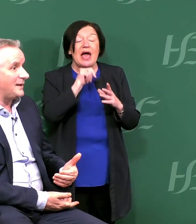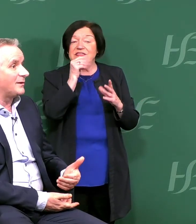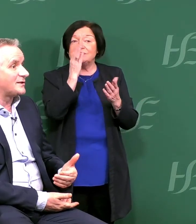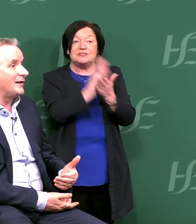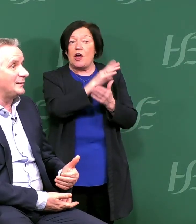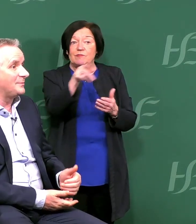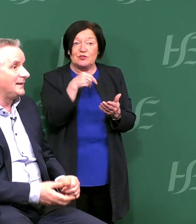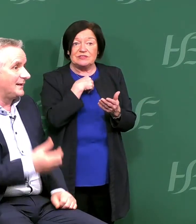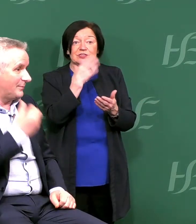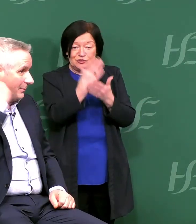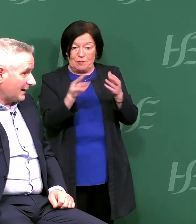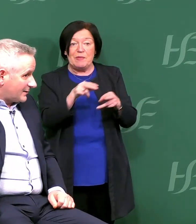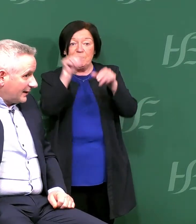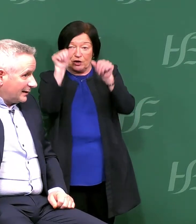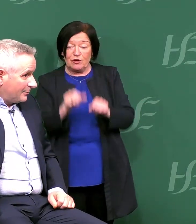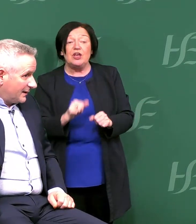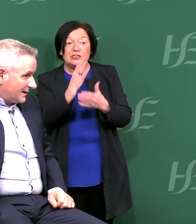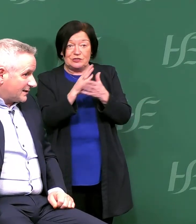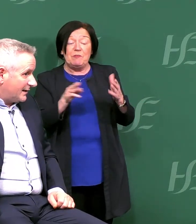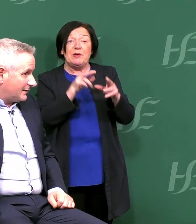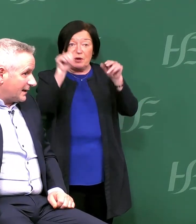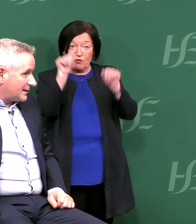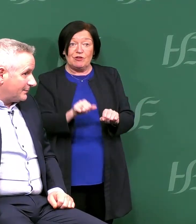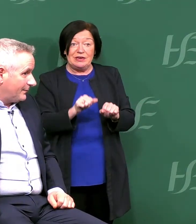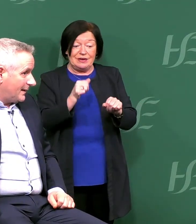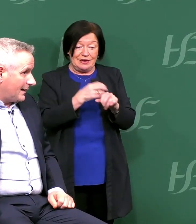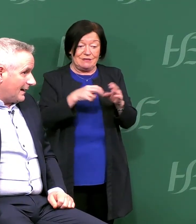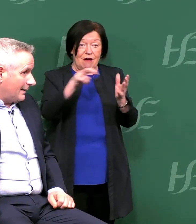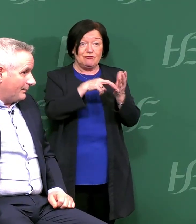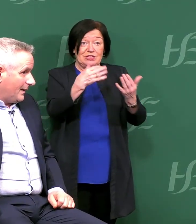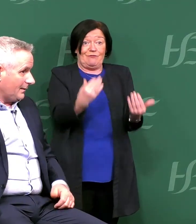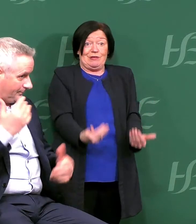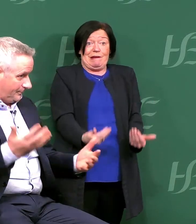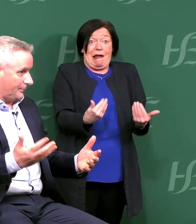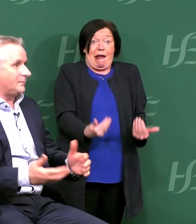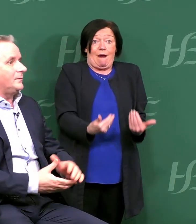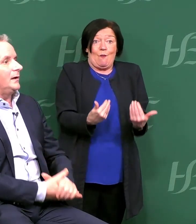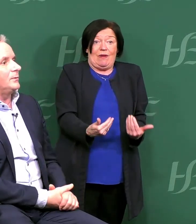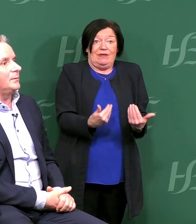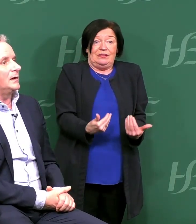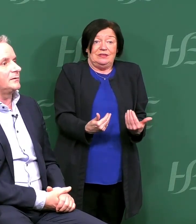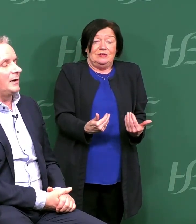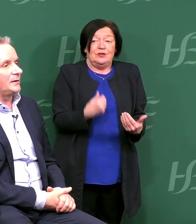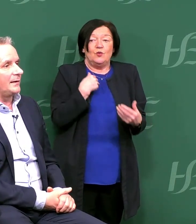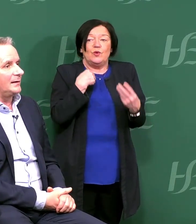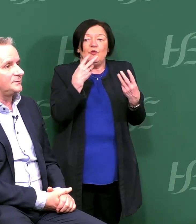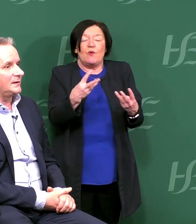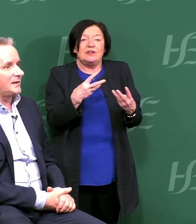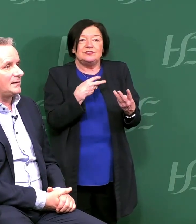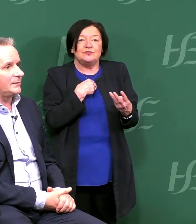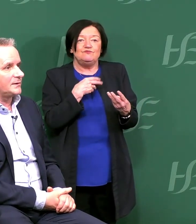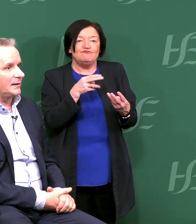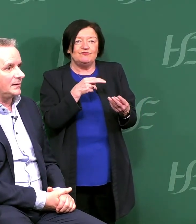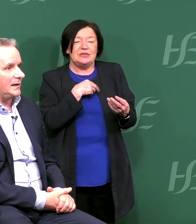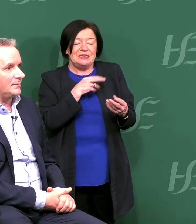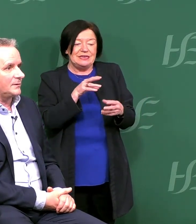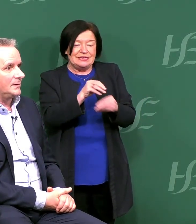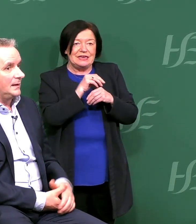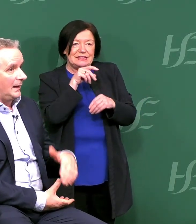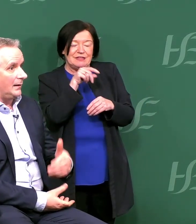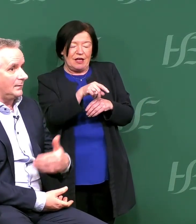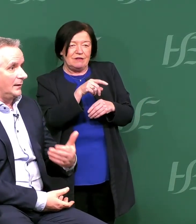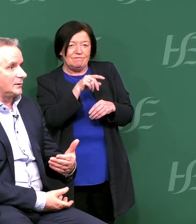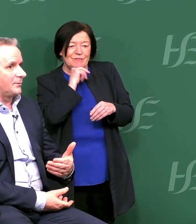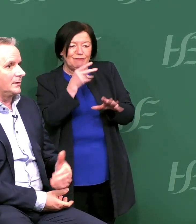us getting people to sign up, and people are signing up on the existing contracts. But, we want to round that off and take that uncertainty out of